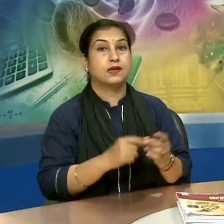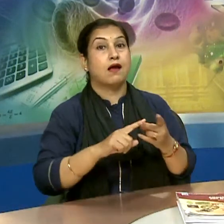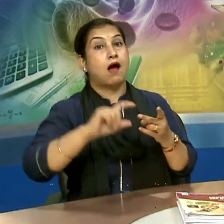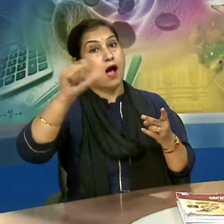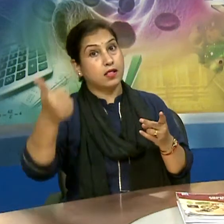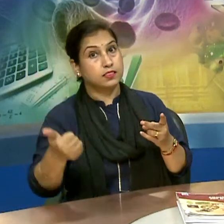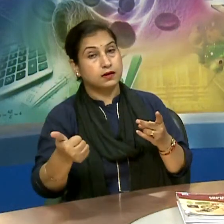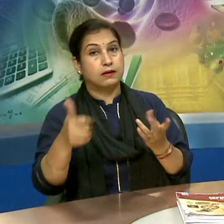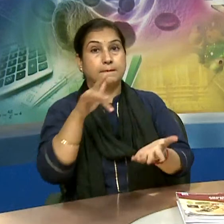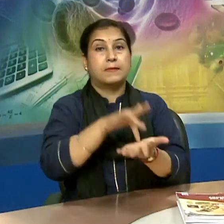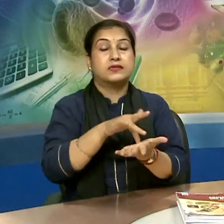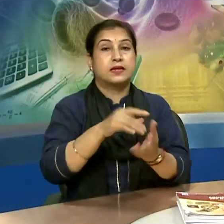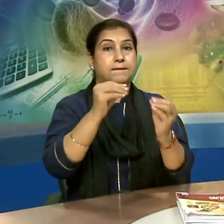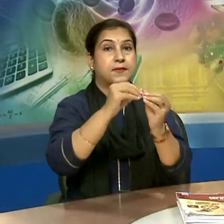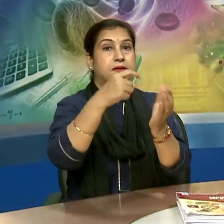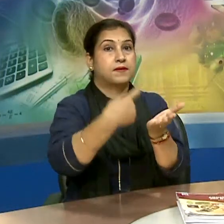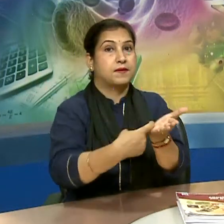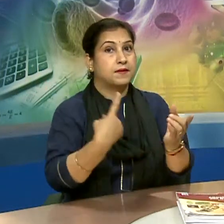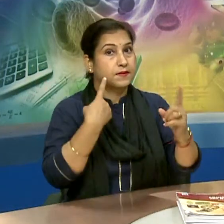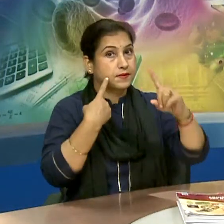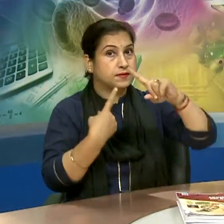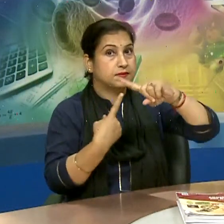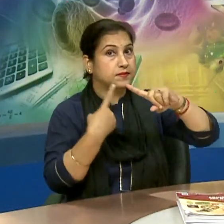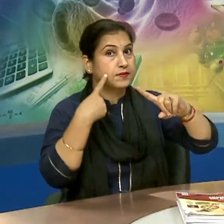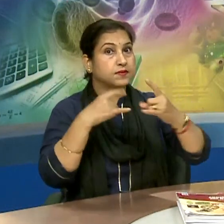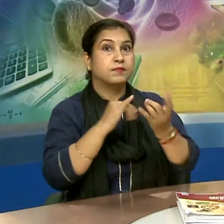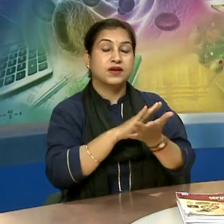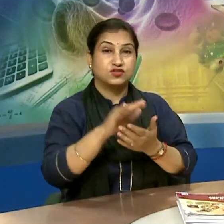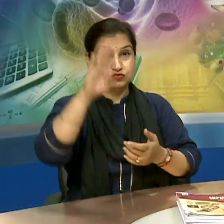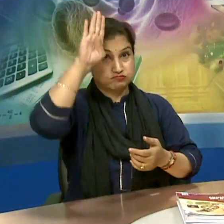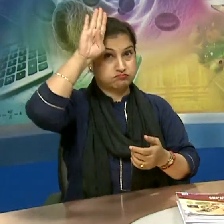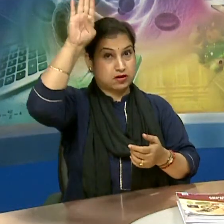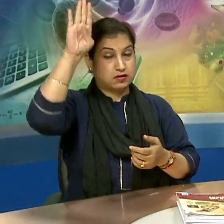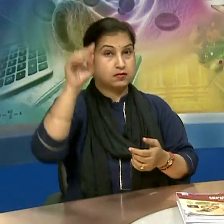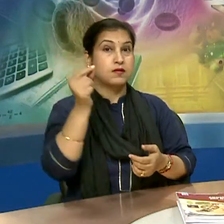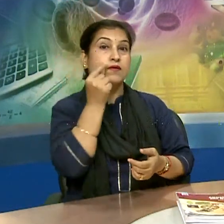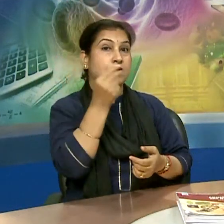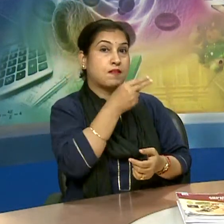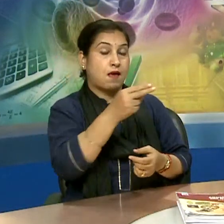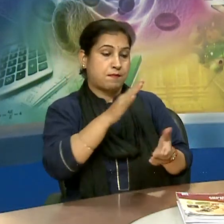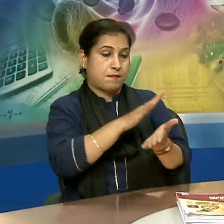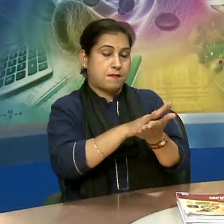For example, the British King Henry